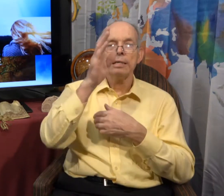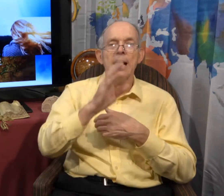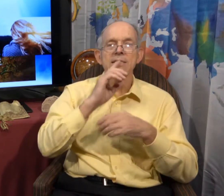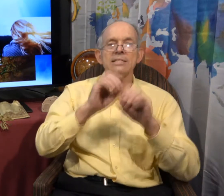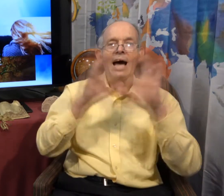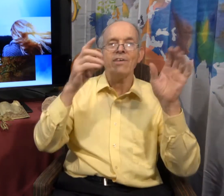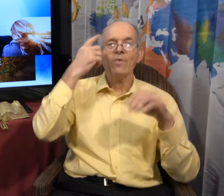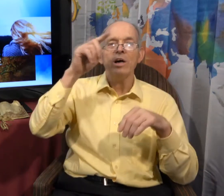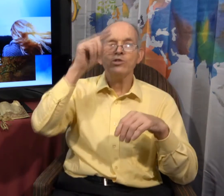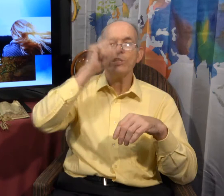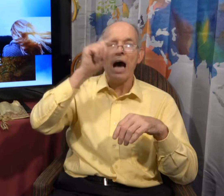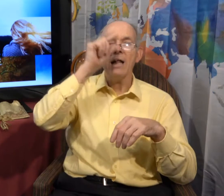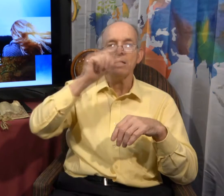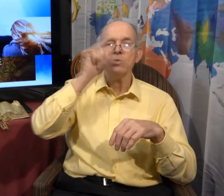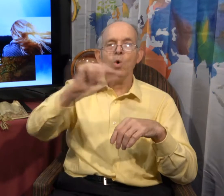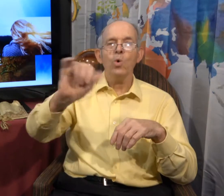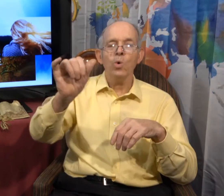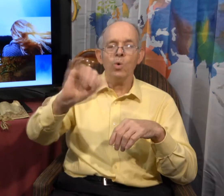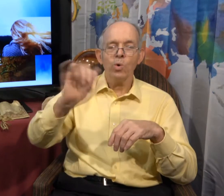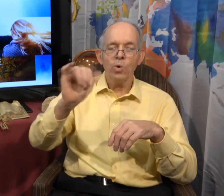God is not for us to die, too.